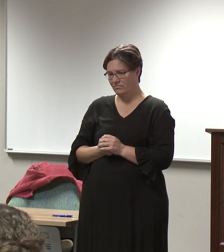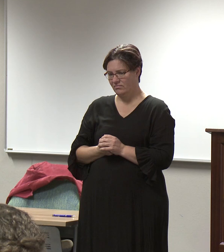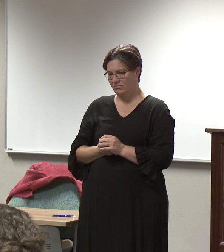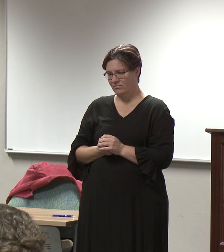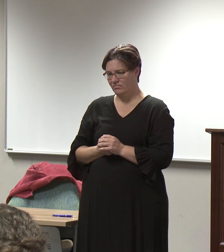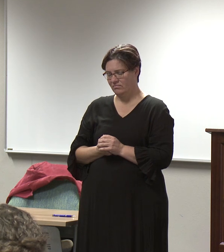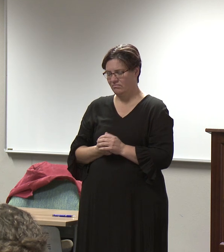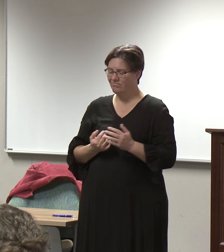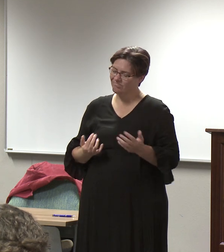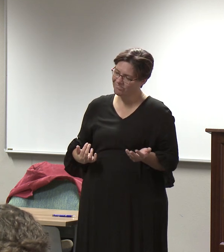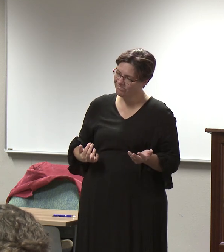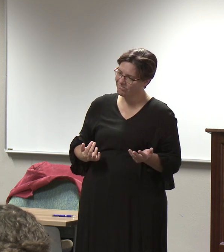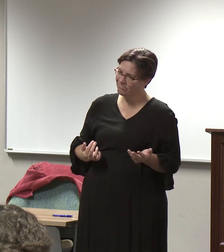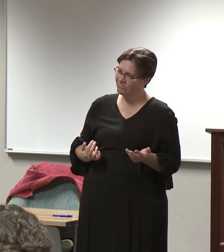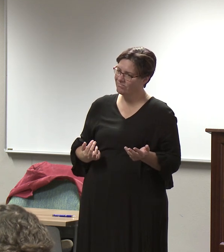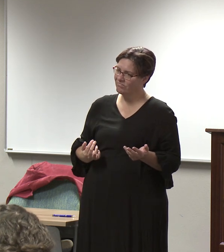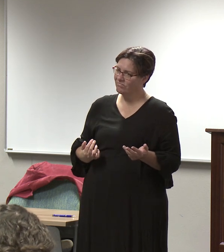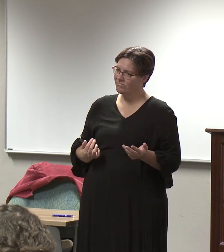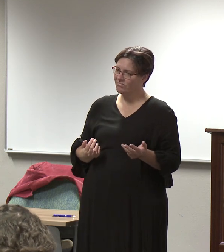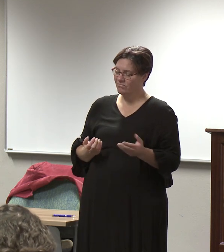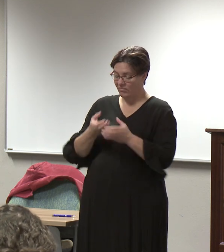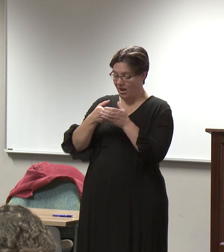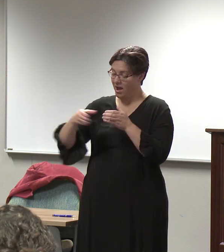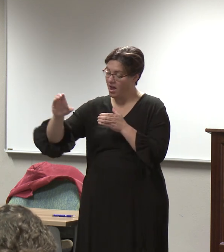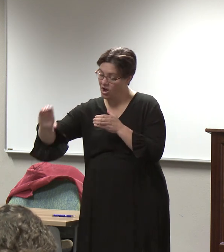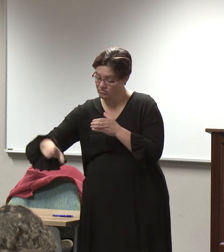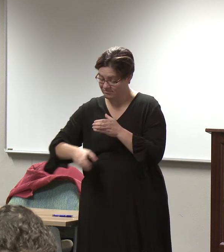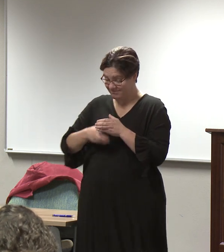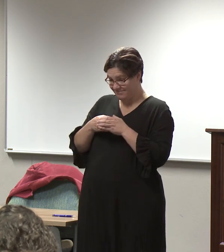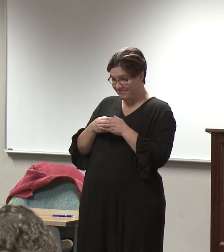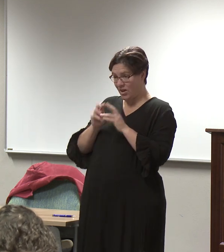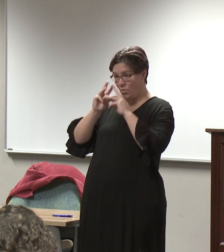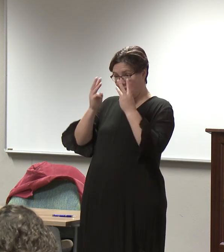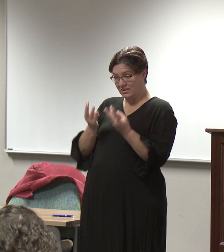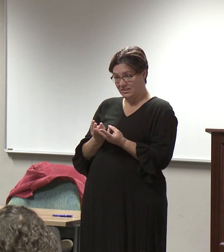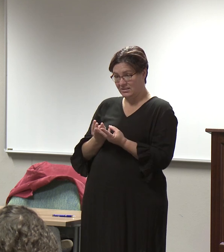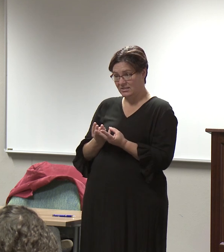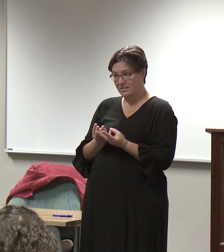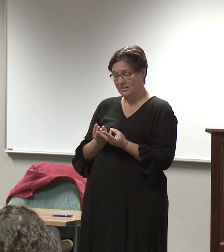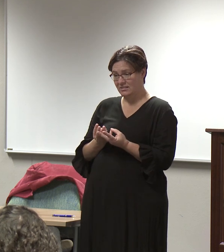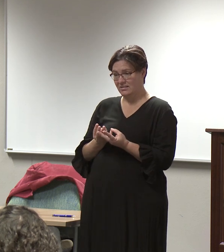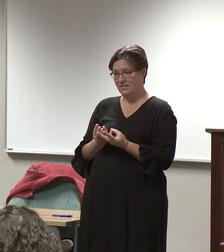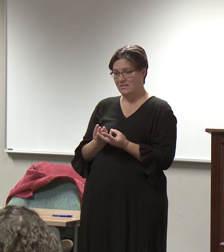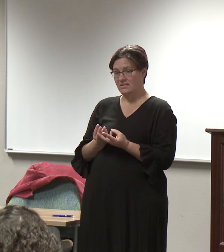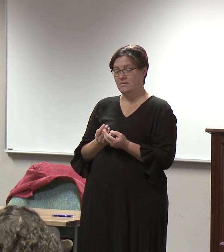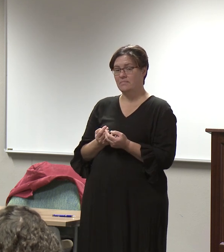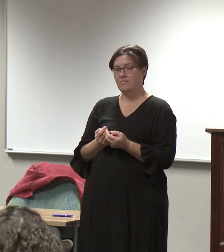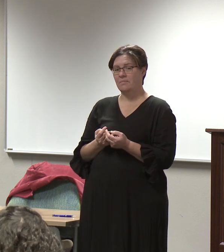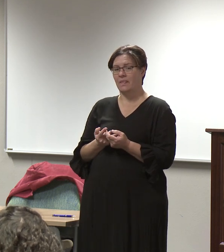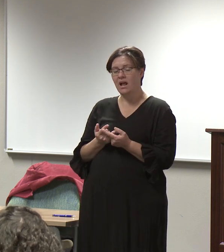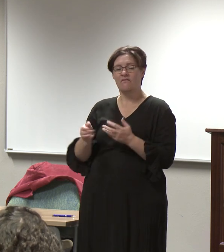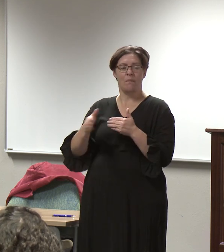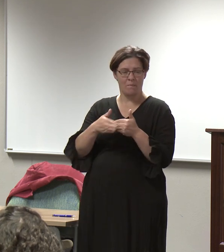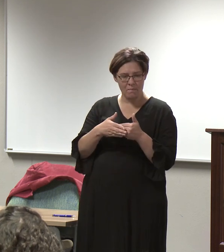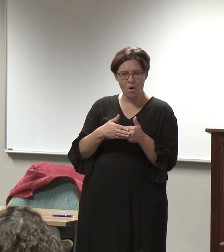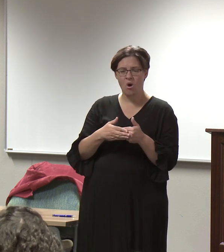that this recolonization of the world, as it's taking place, I'll give you later on many examples